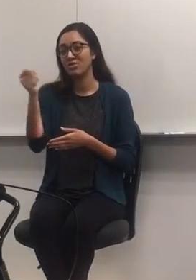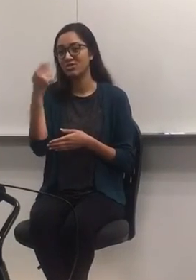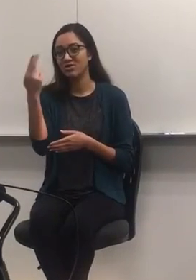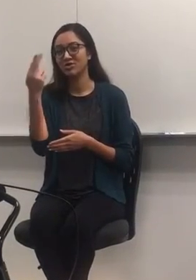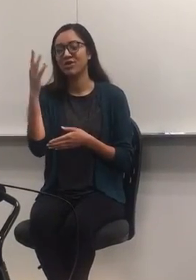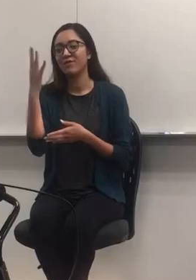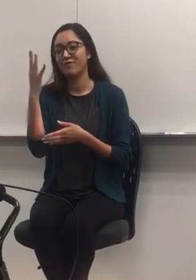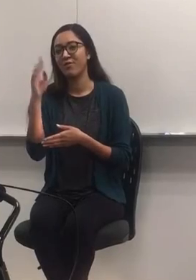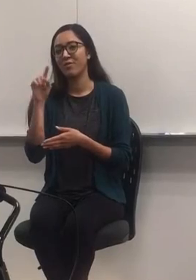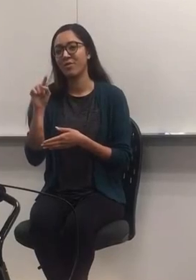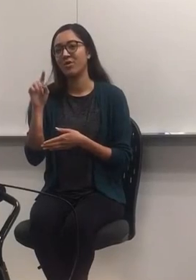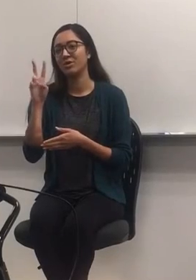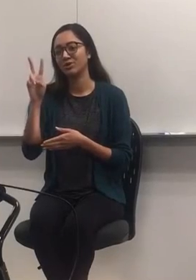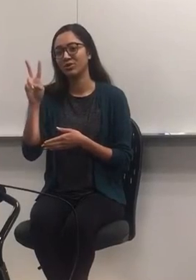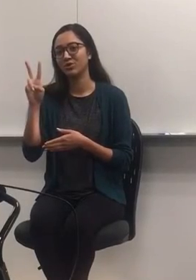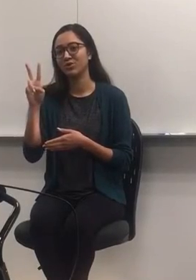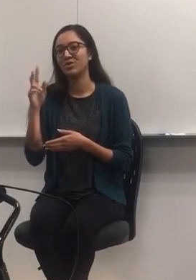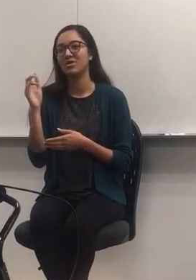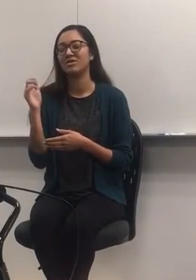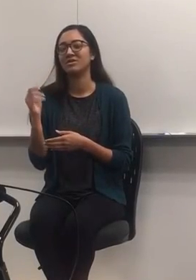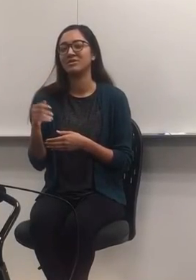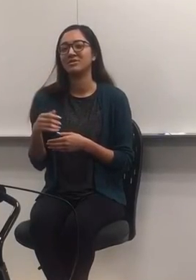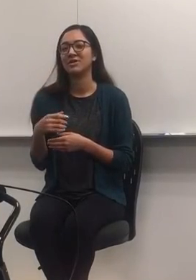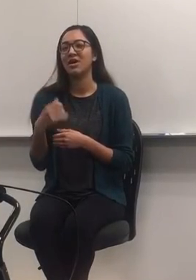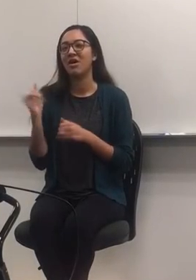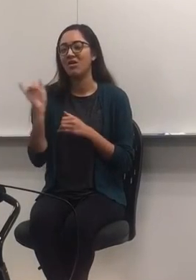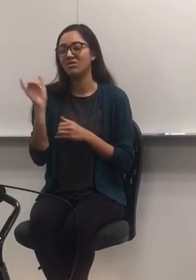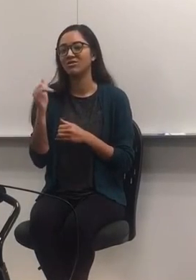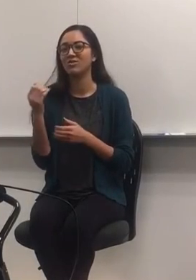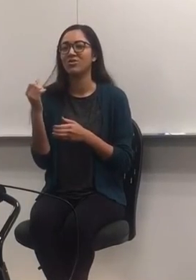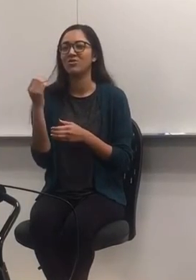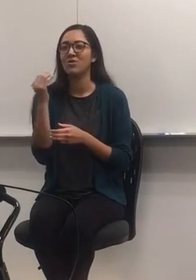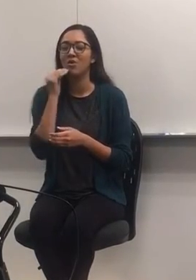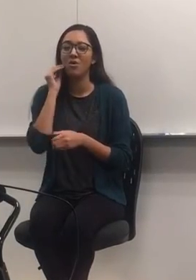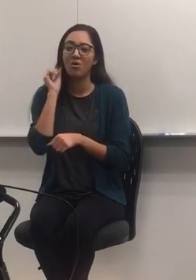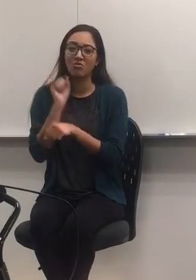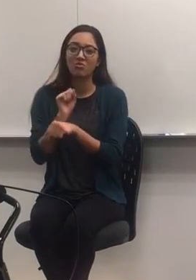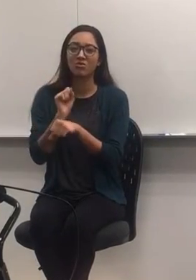that way you can get the homework done, and that last test is just gonna bring it on home, okay?